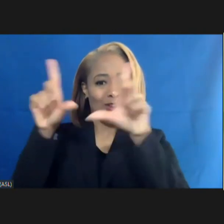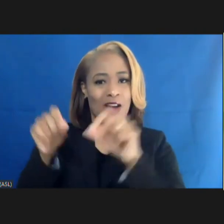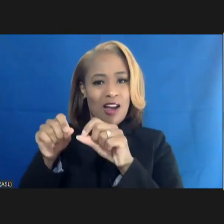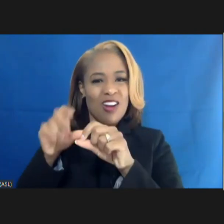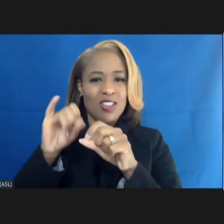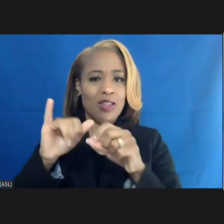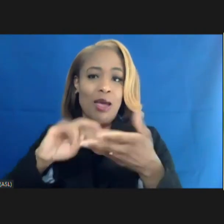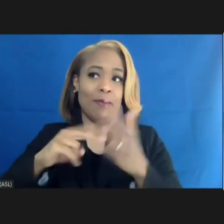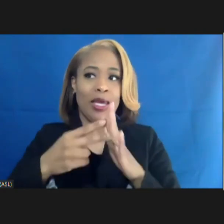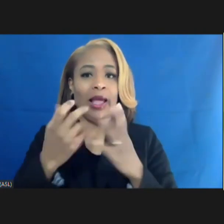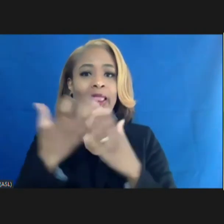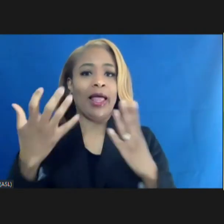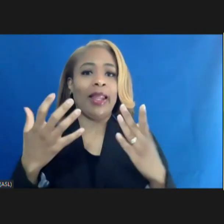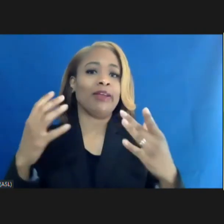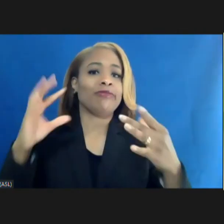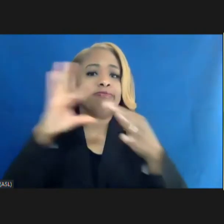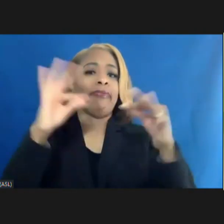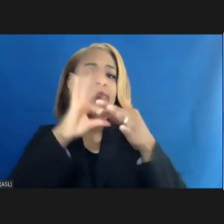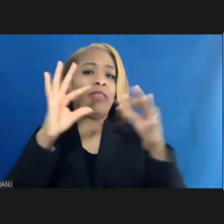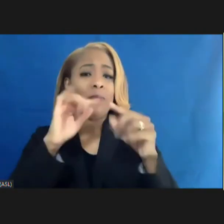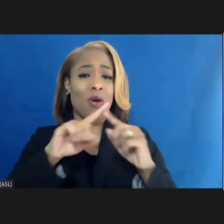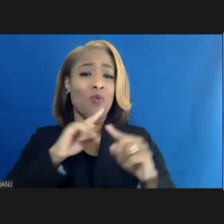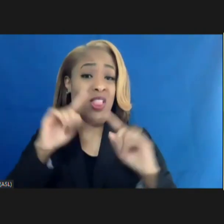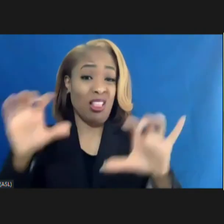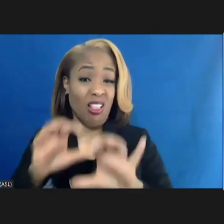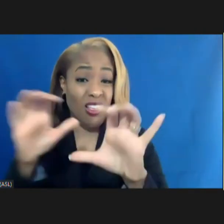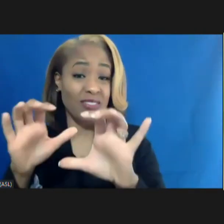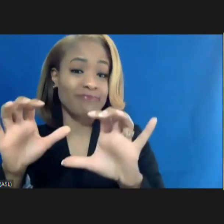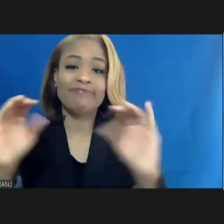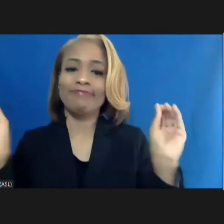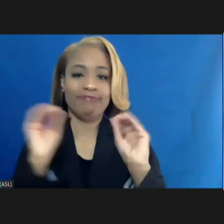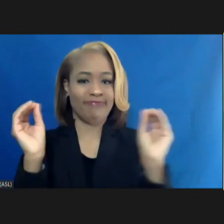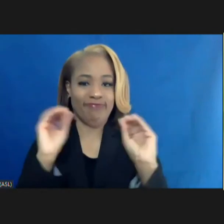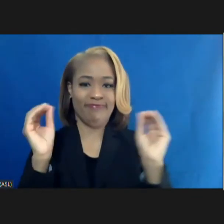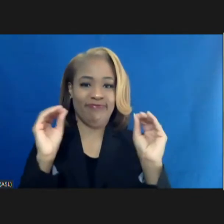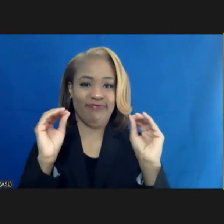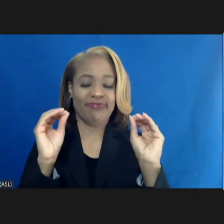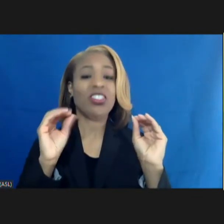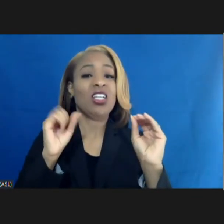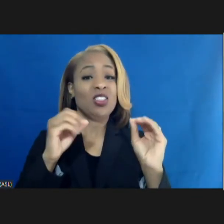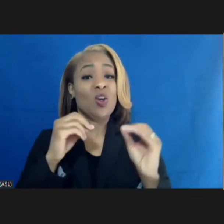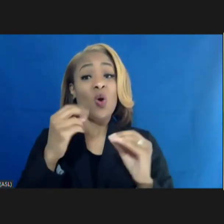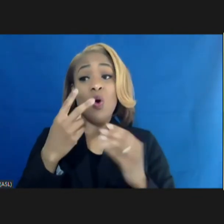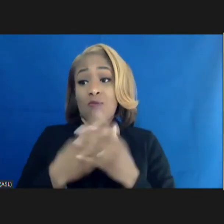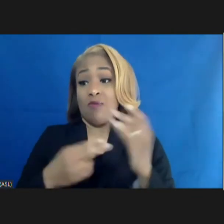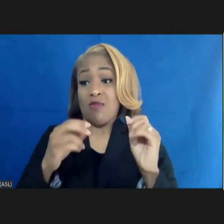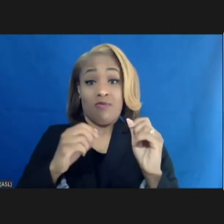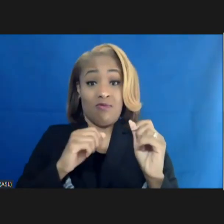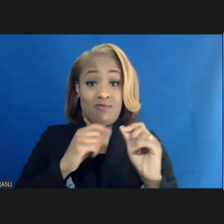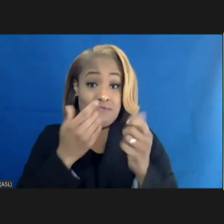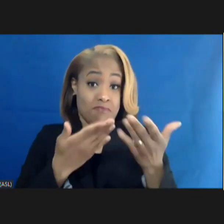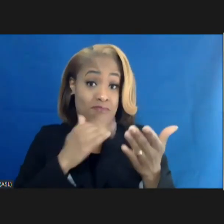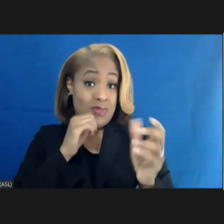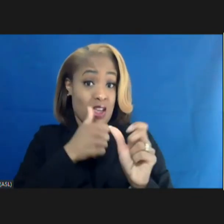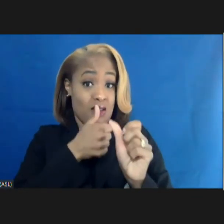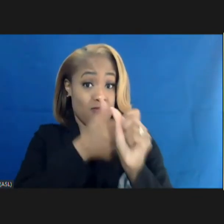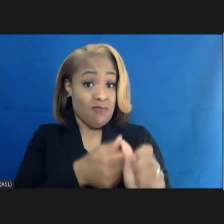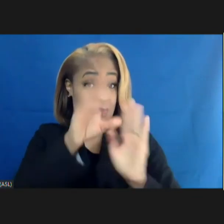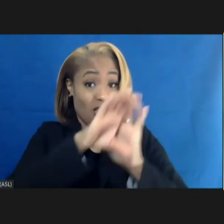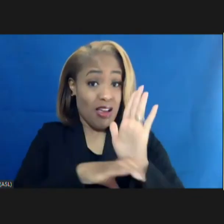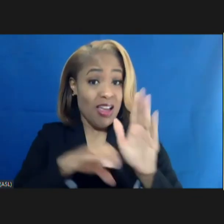talk and no action, in part because it's so poorly written as to make it both potentially unconstitutional and unable to be